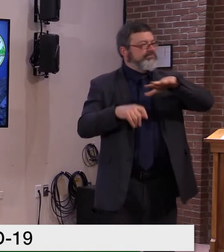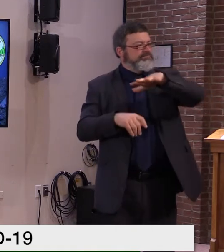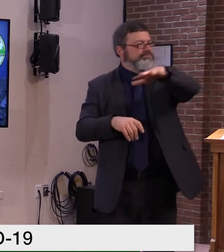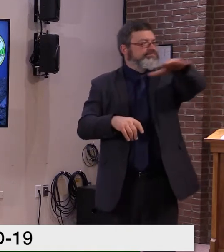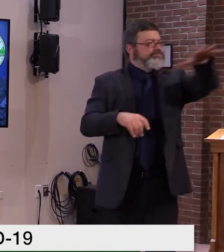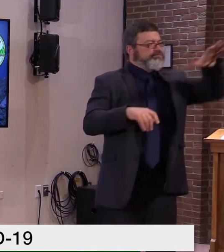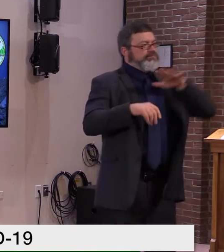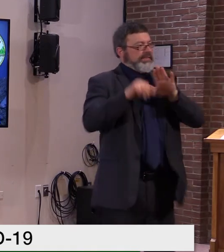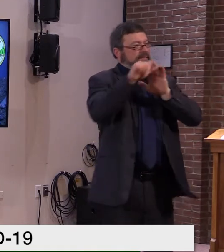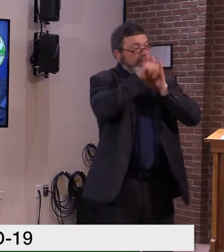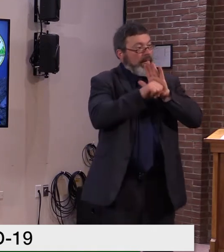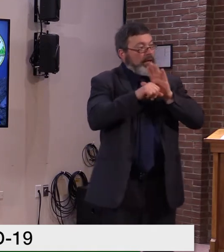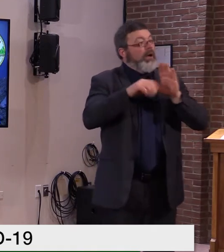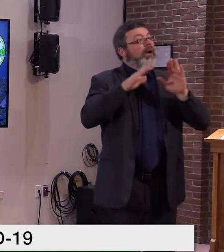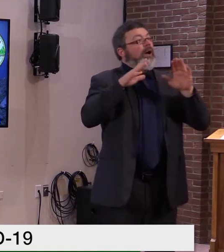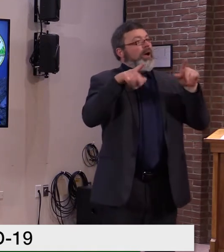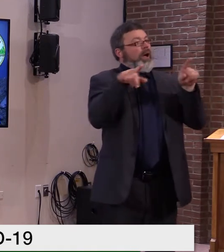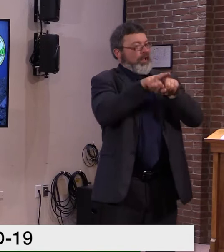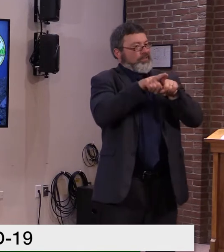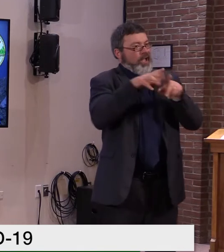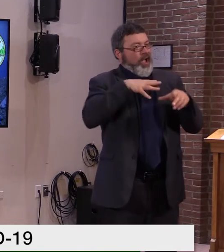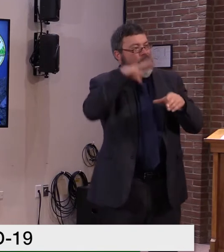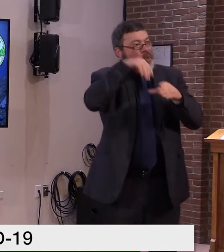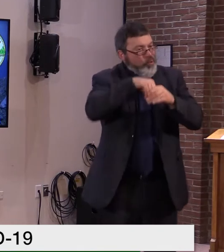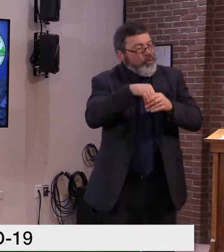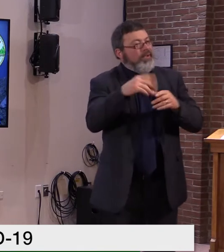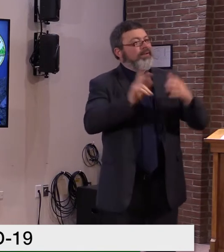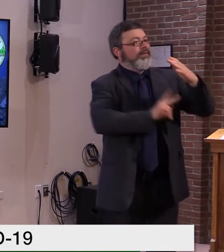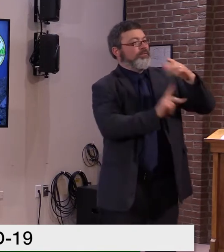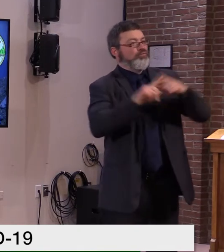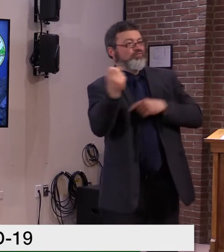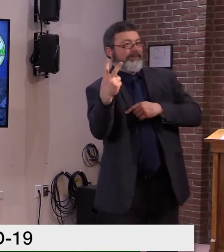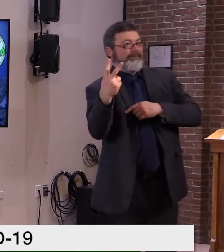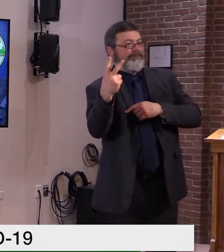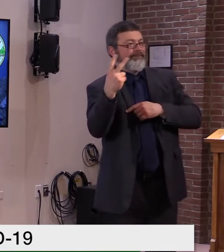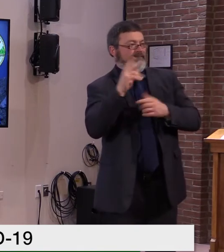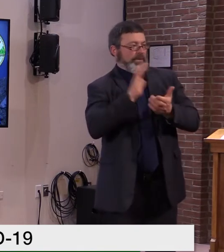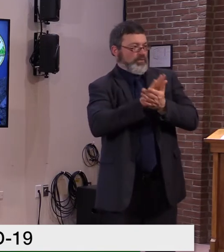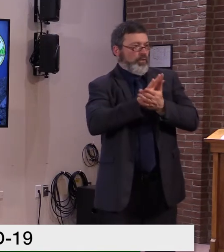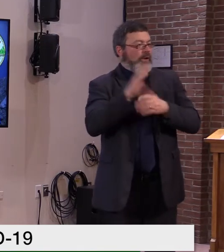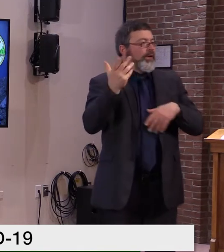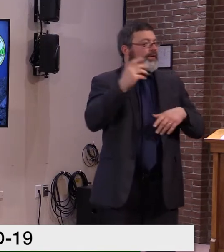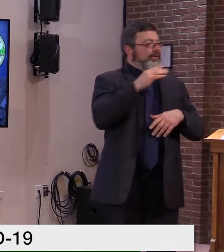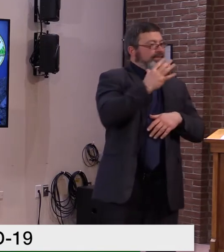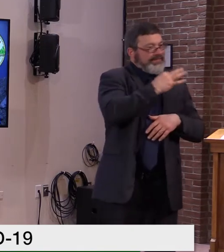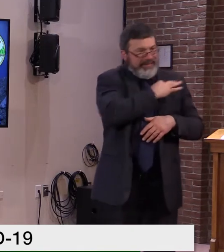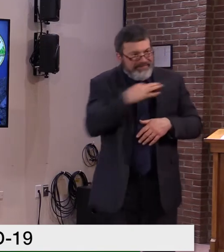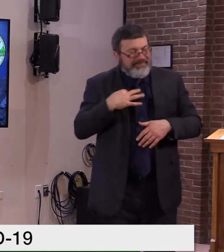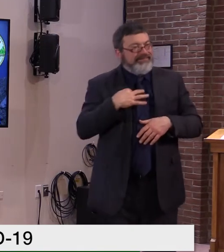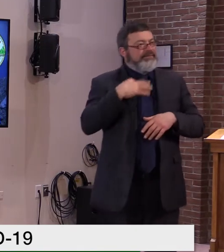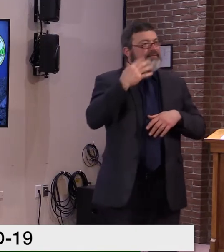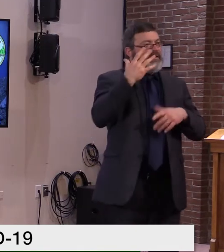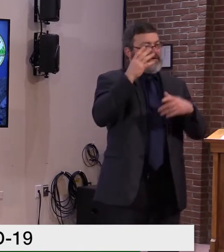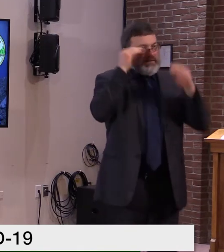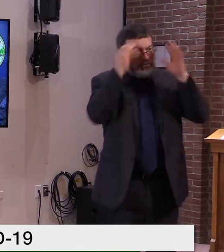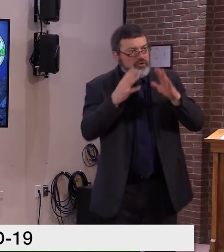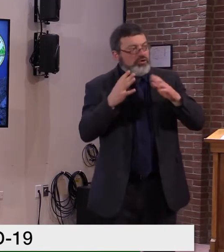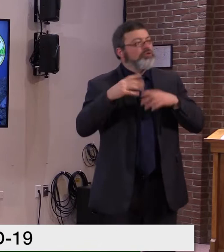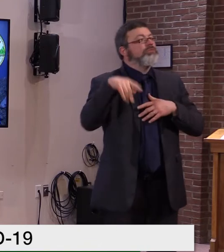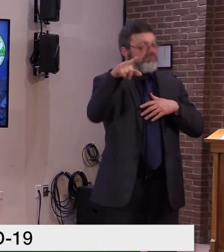and enhanced testing at hospitals, which I'll discuss in a minute, and other locations, we will see